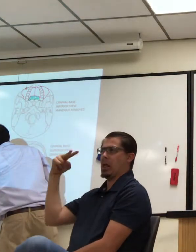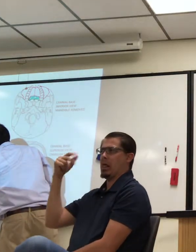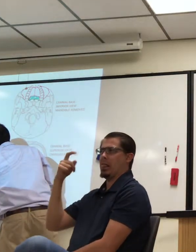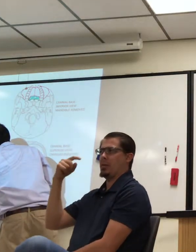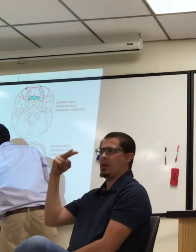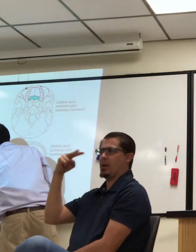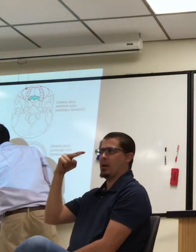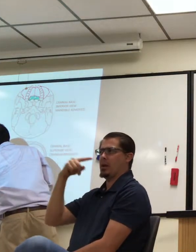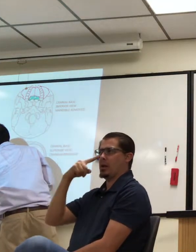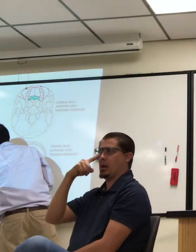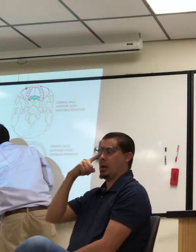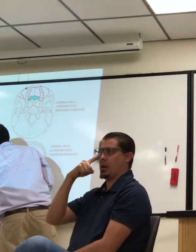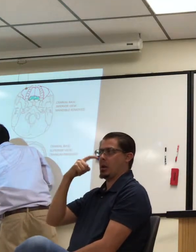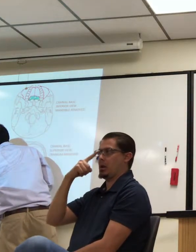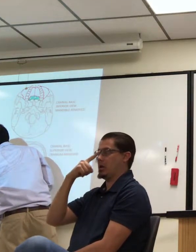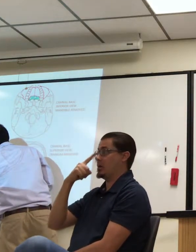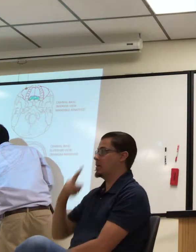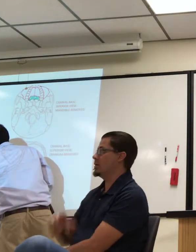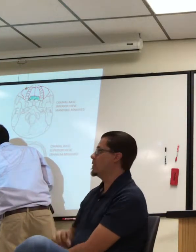there.